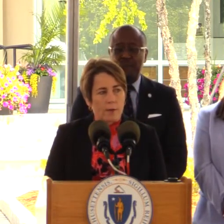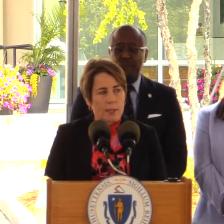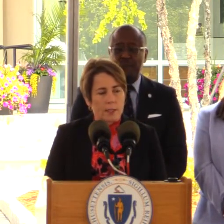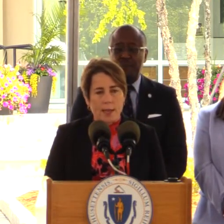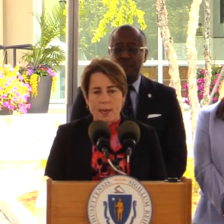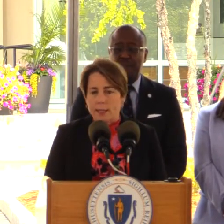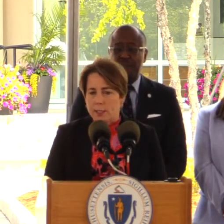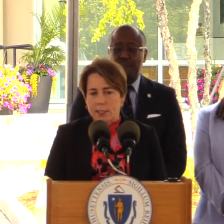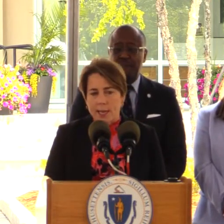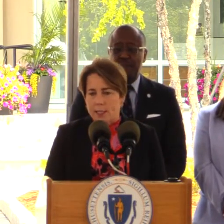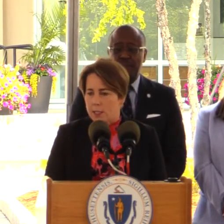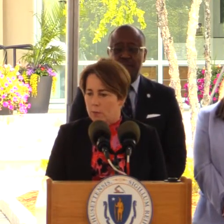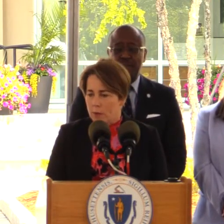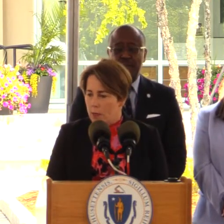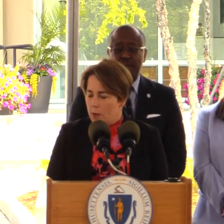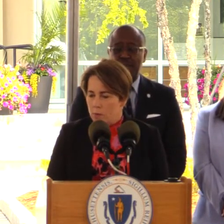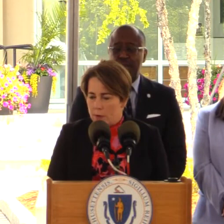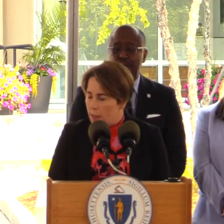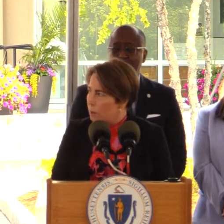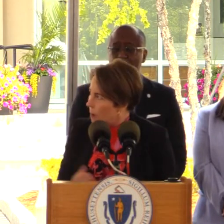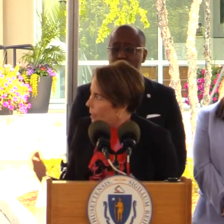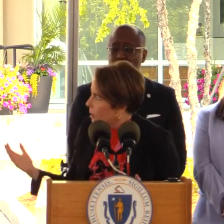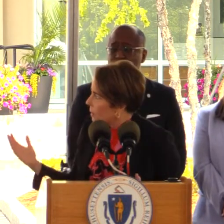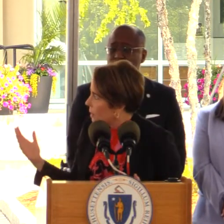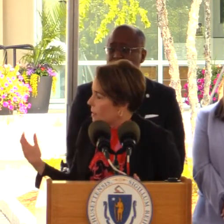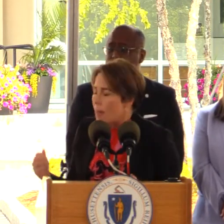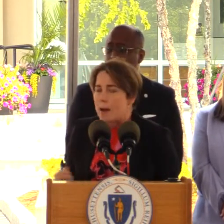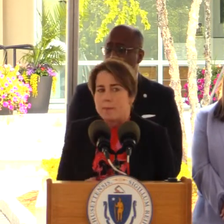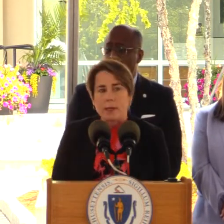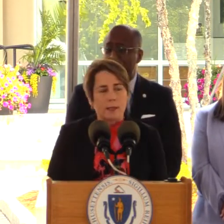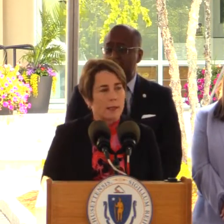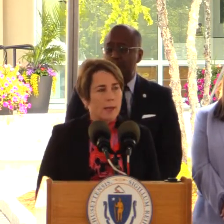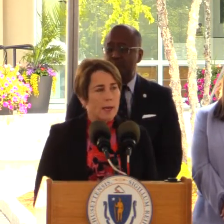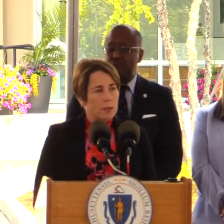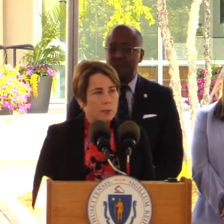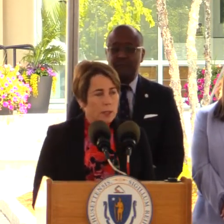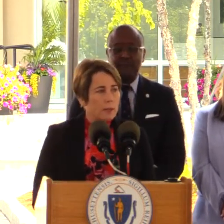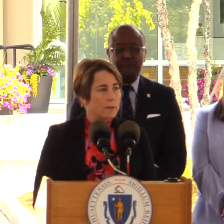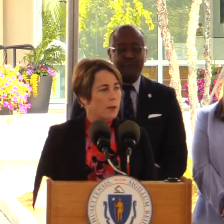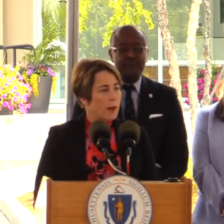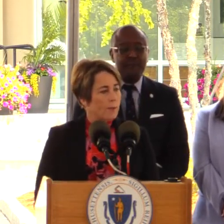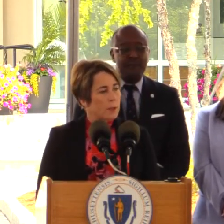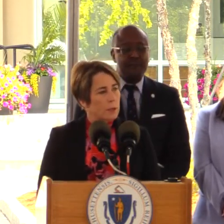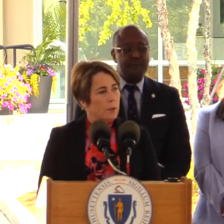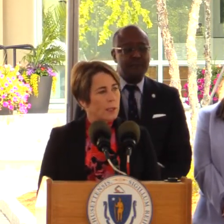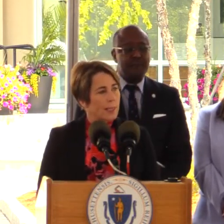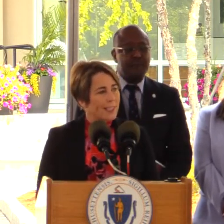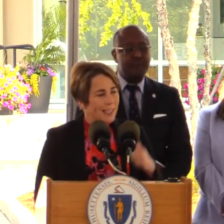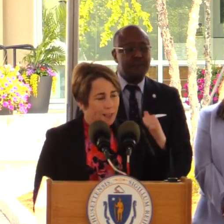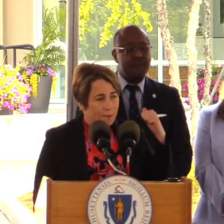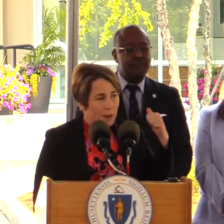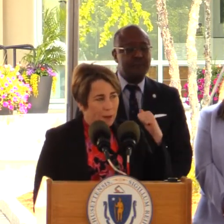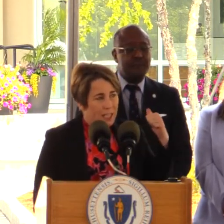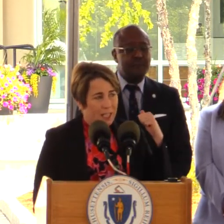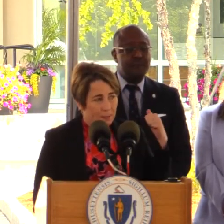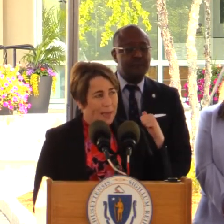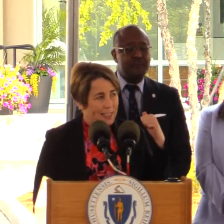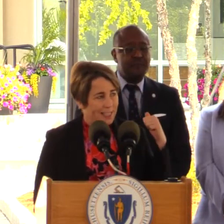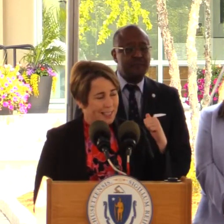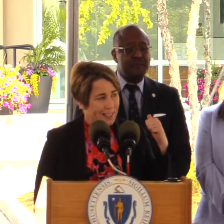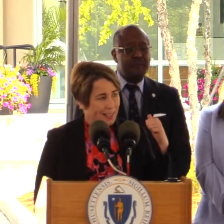for all of us and then just had to really ratchet things up. And as a result of their efforts and what they did in the